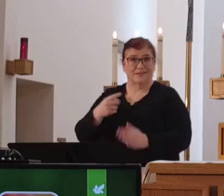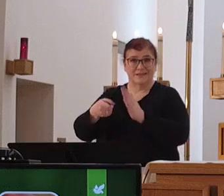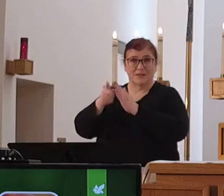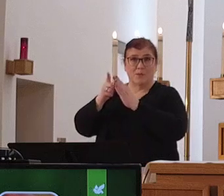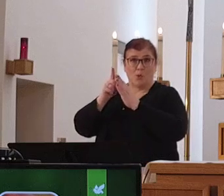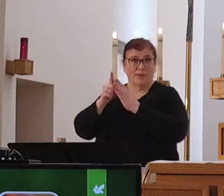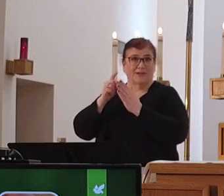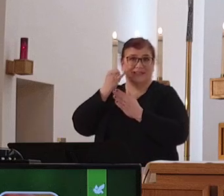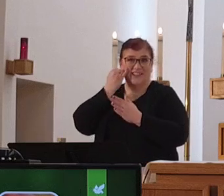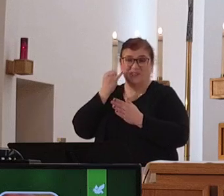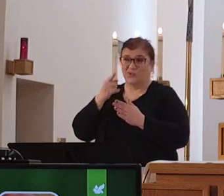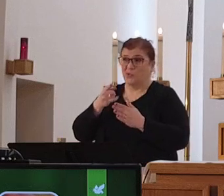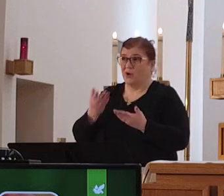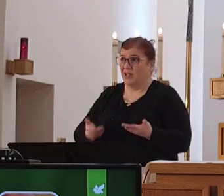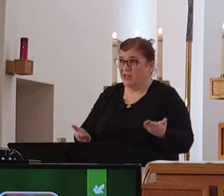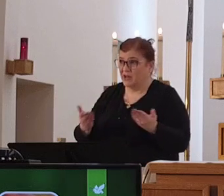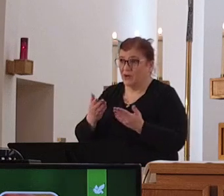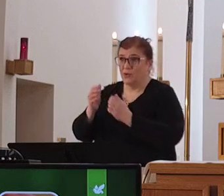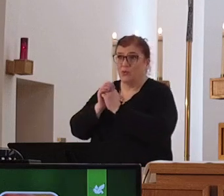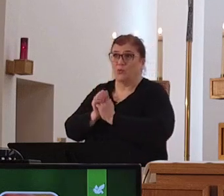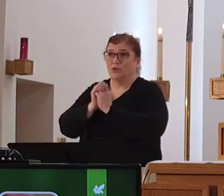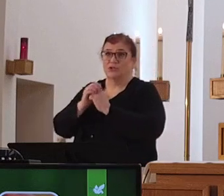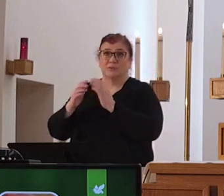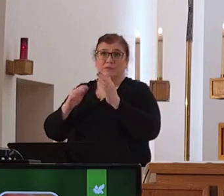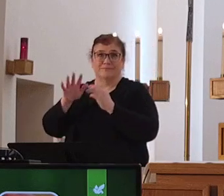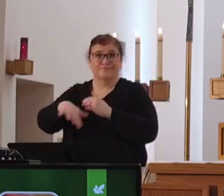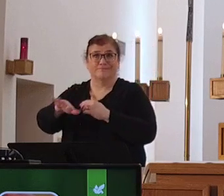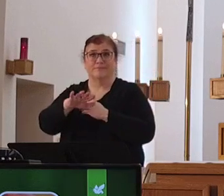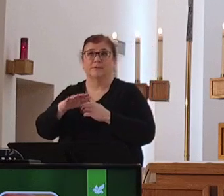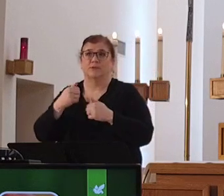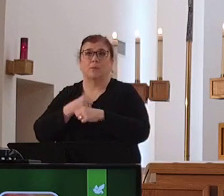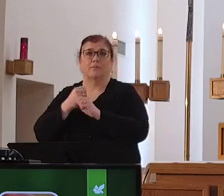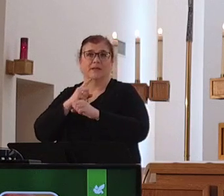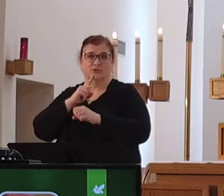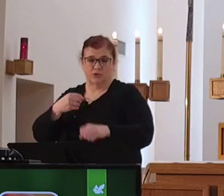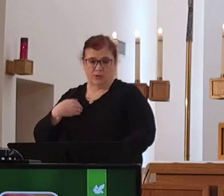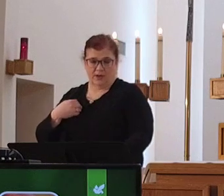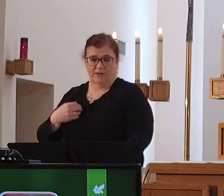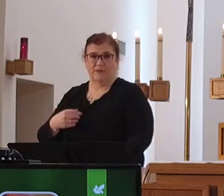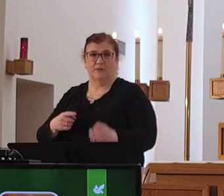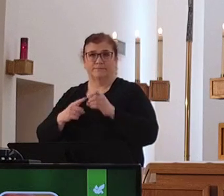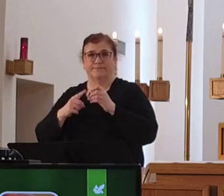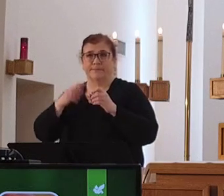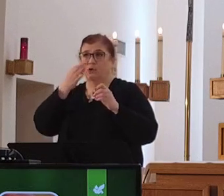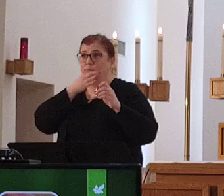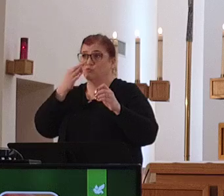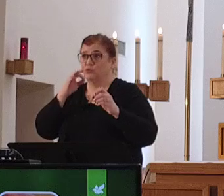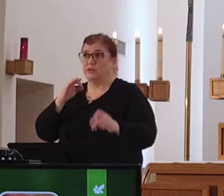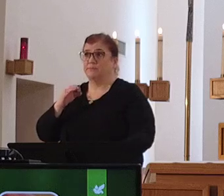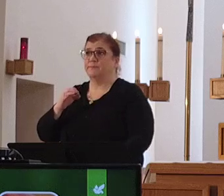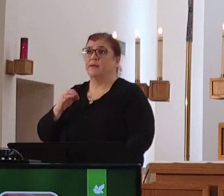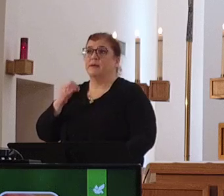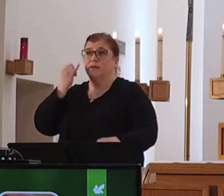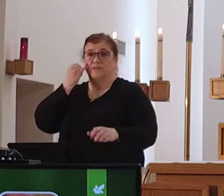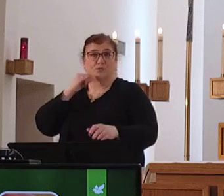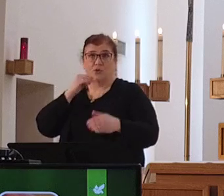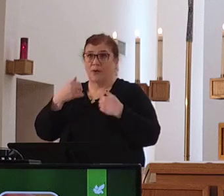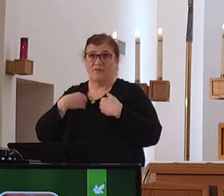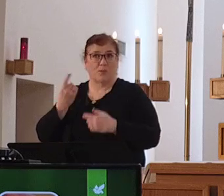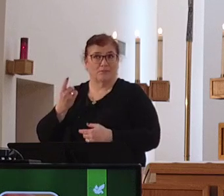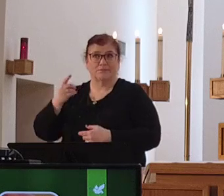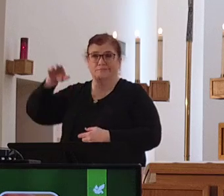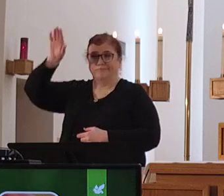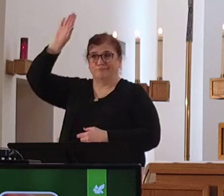moment to, if you are present in the worship center, to make sure that you have your communion set. And if you don't, you can raise